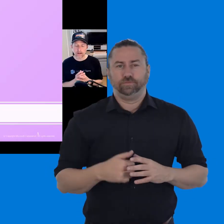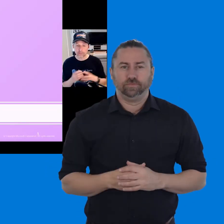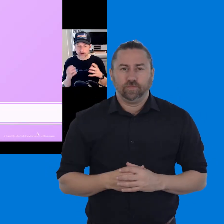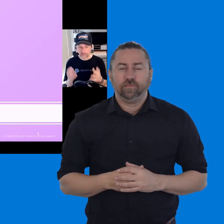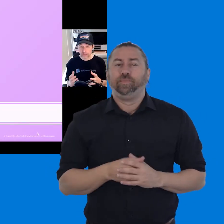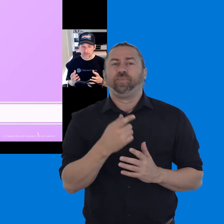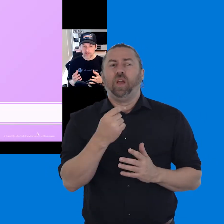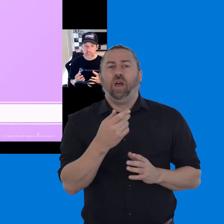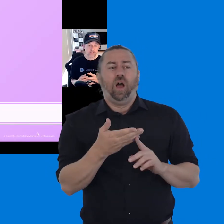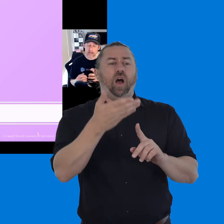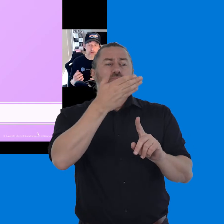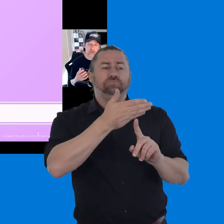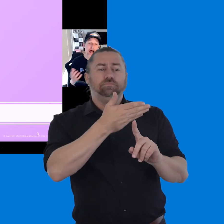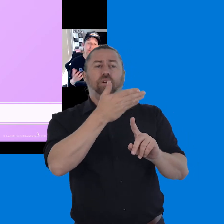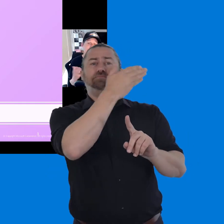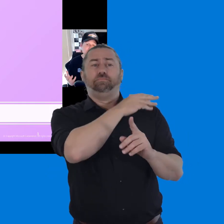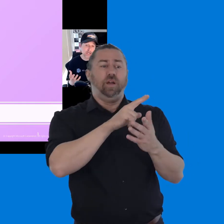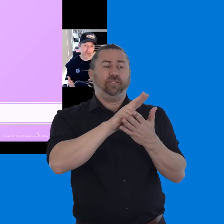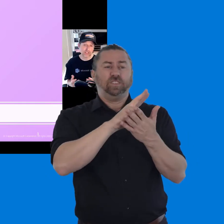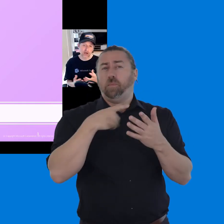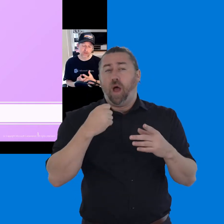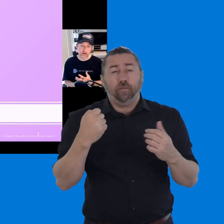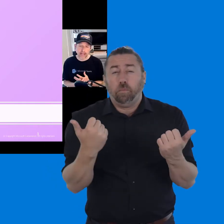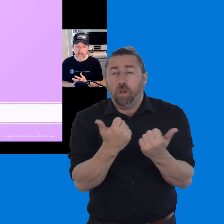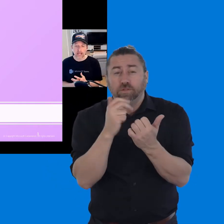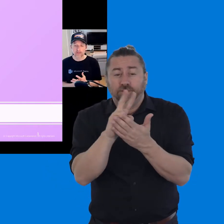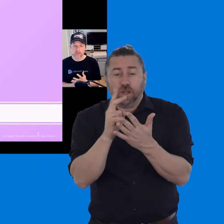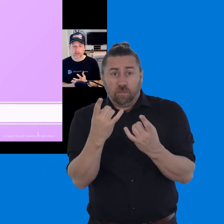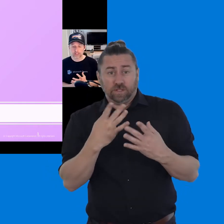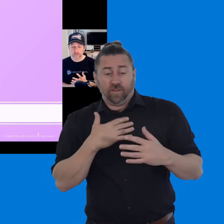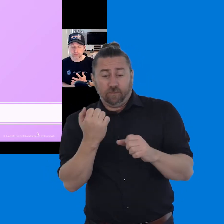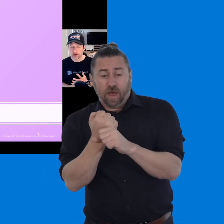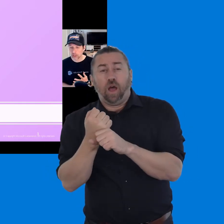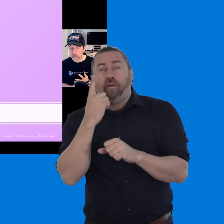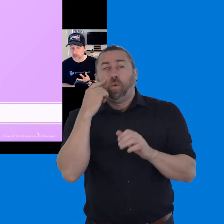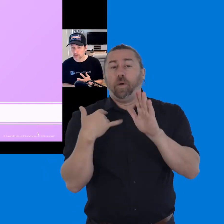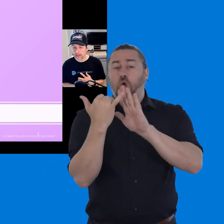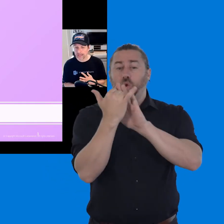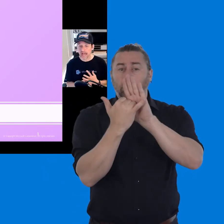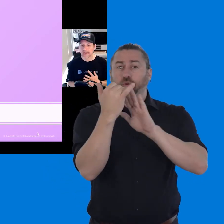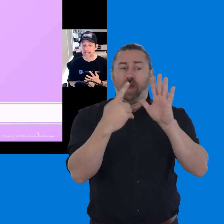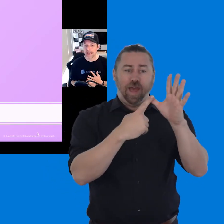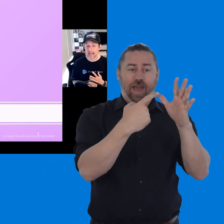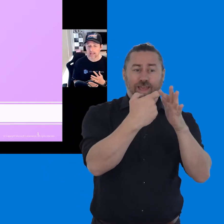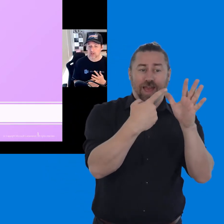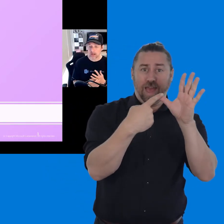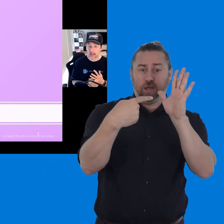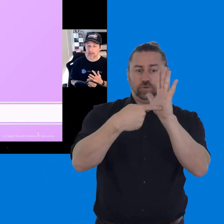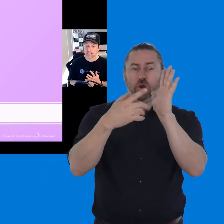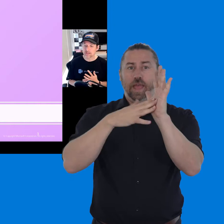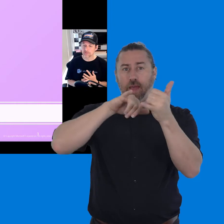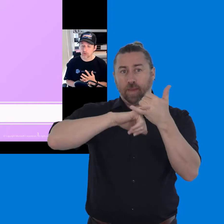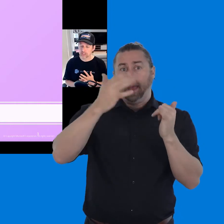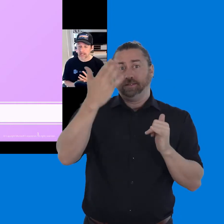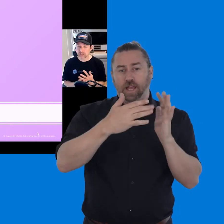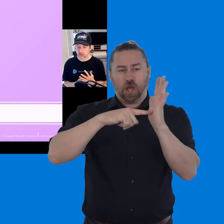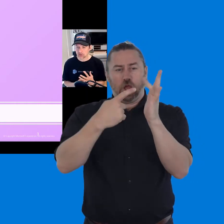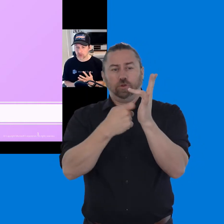want to get previous videos and also other videos that I've created, then please visit my YouTube page,